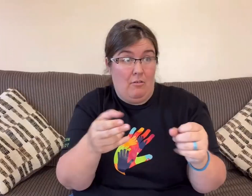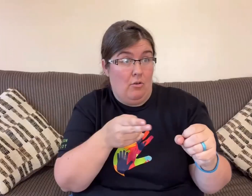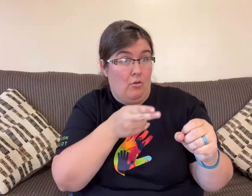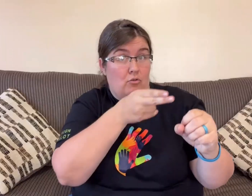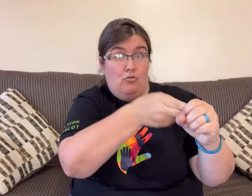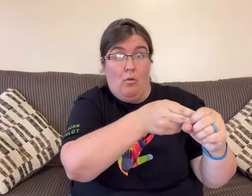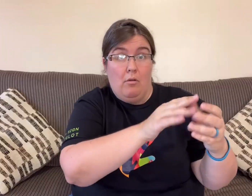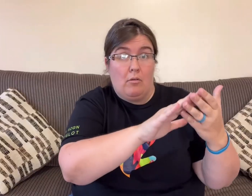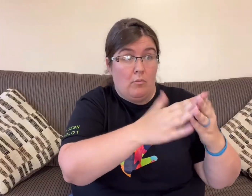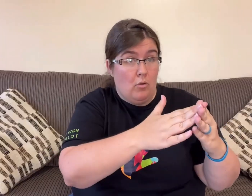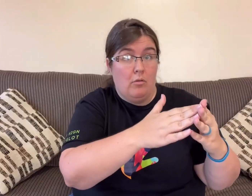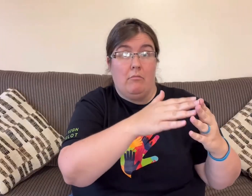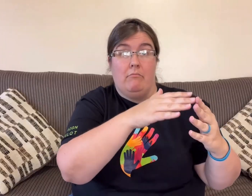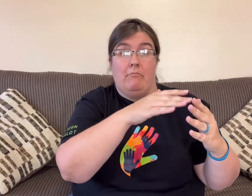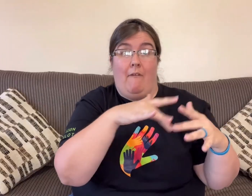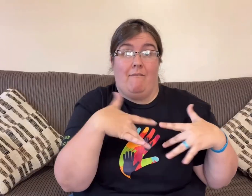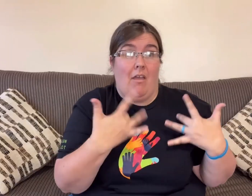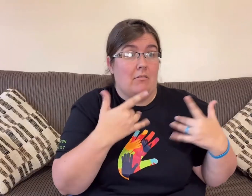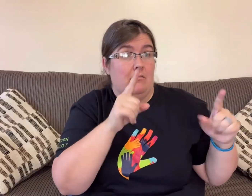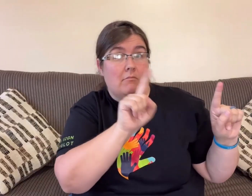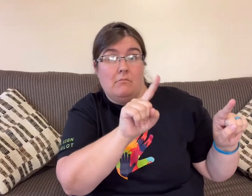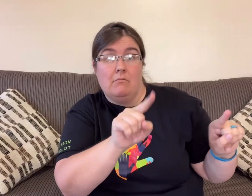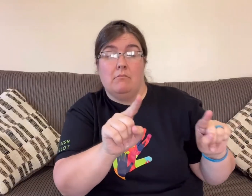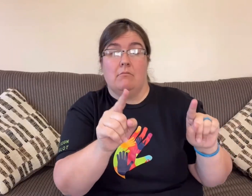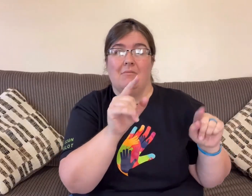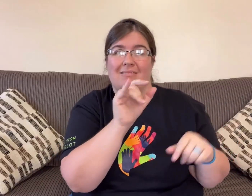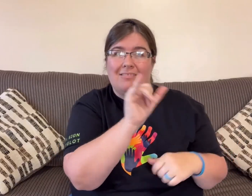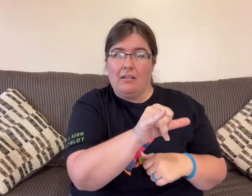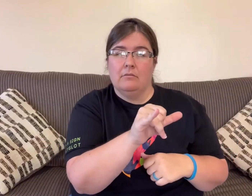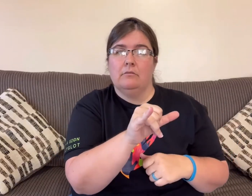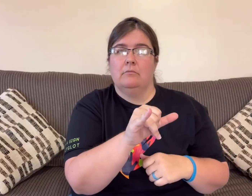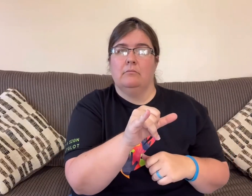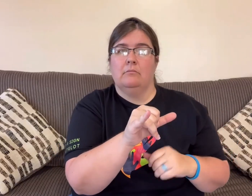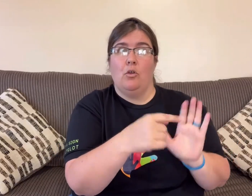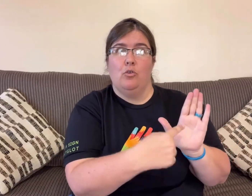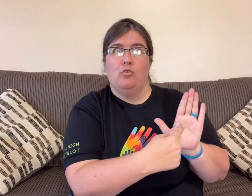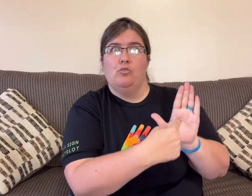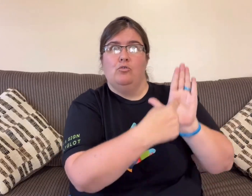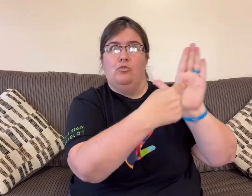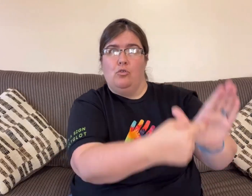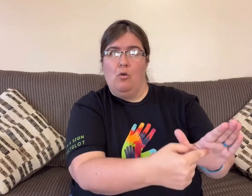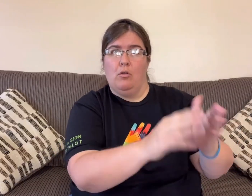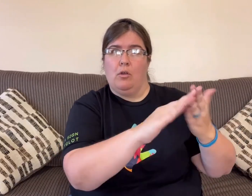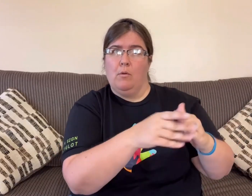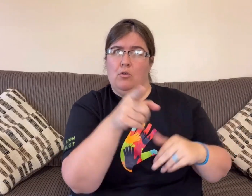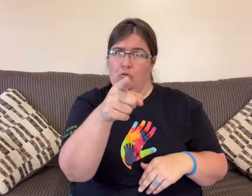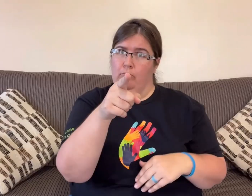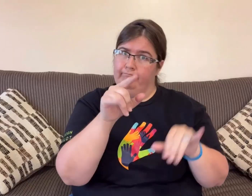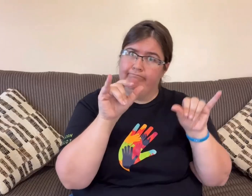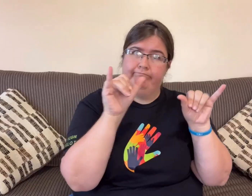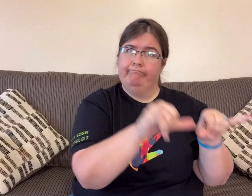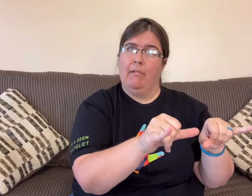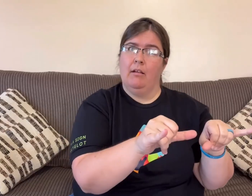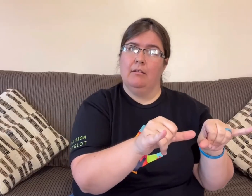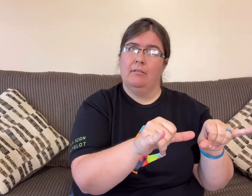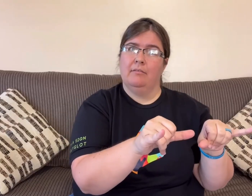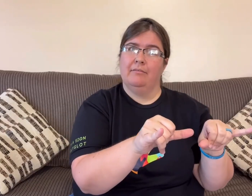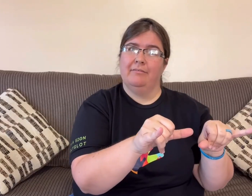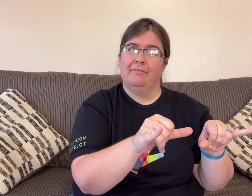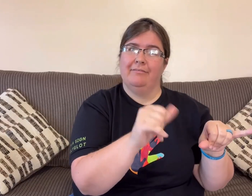get yourself involved in the community, go to deaf events, and show the community that you're here to stay, you're